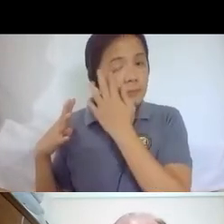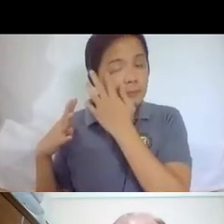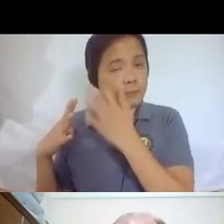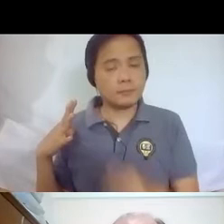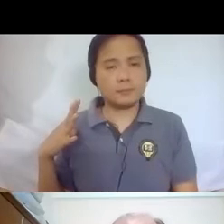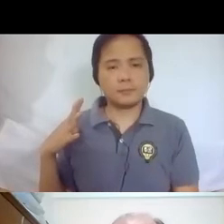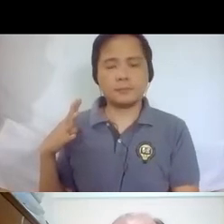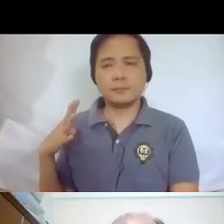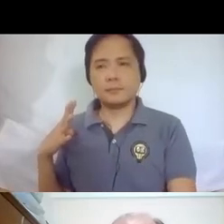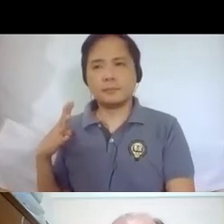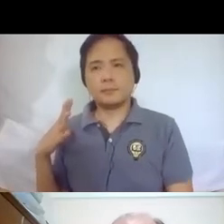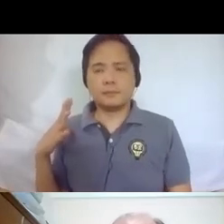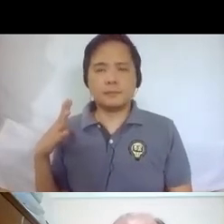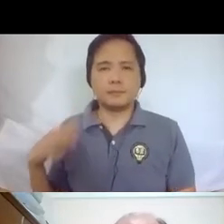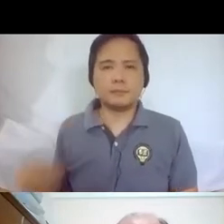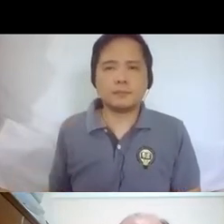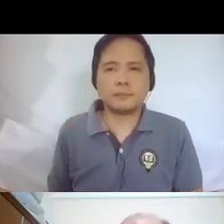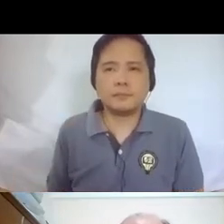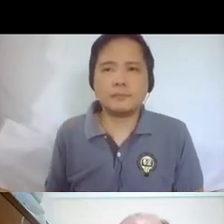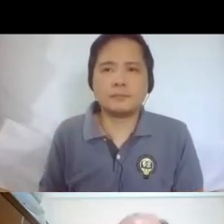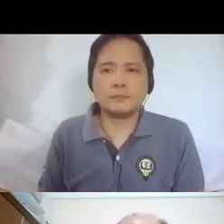or am I not?